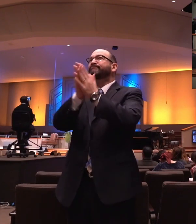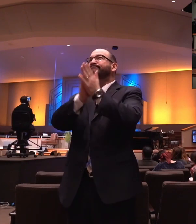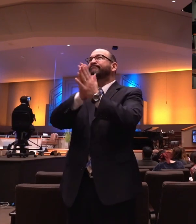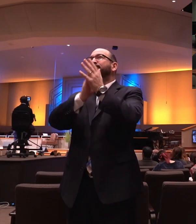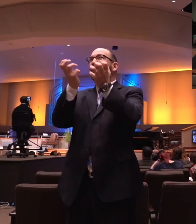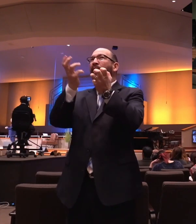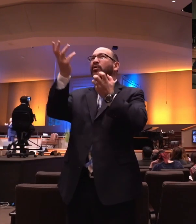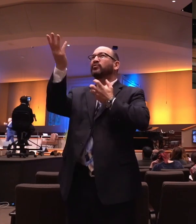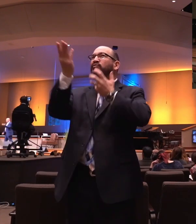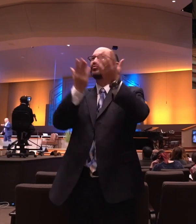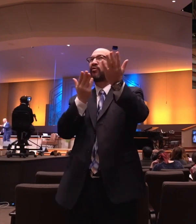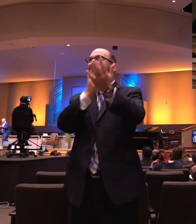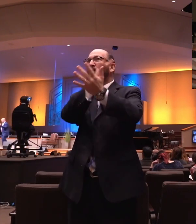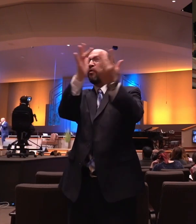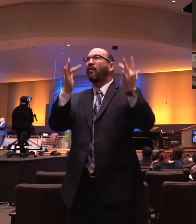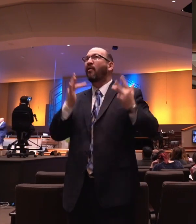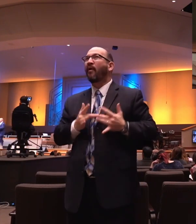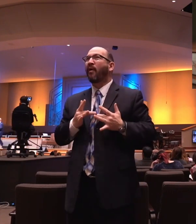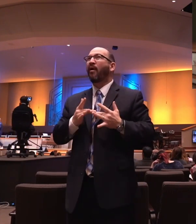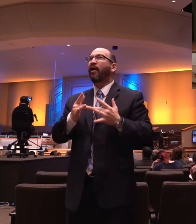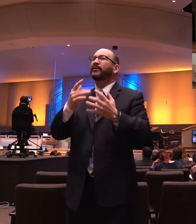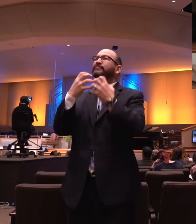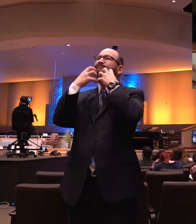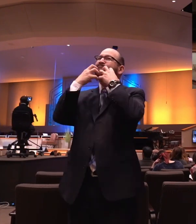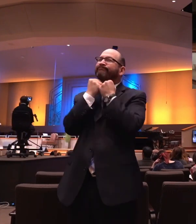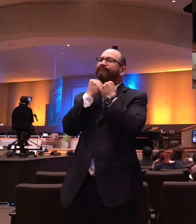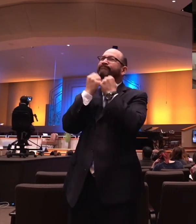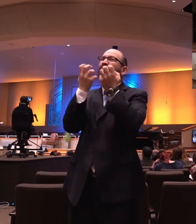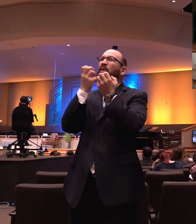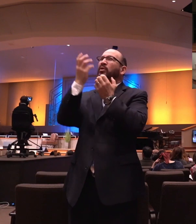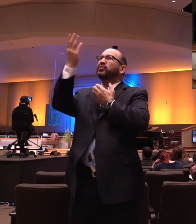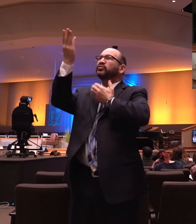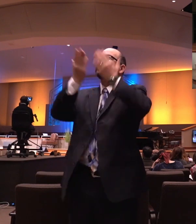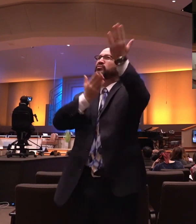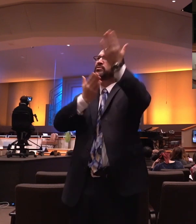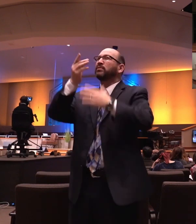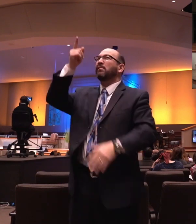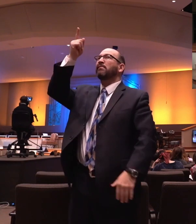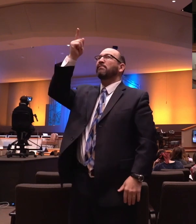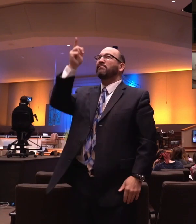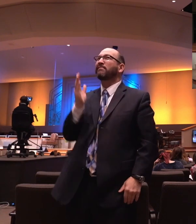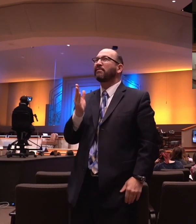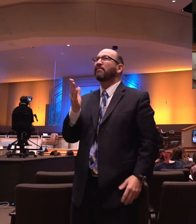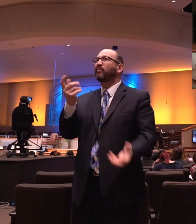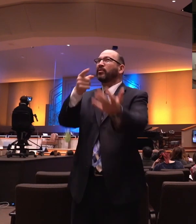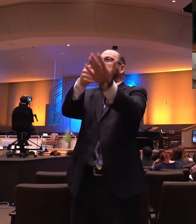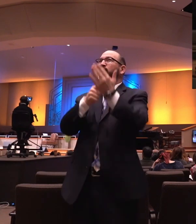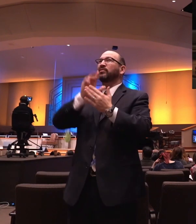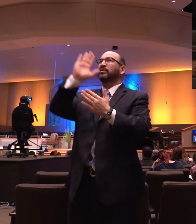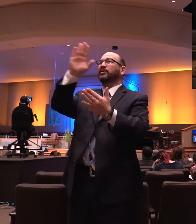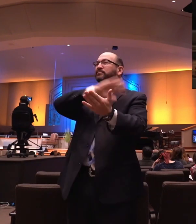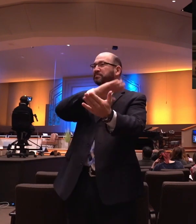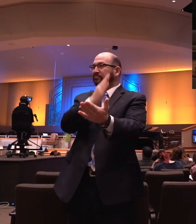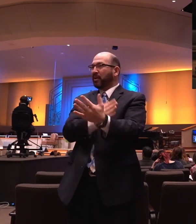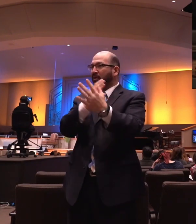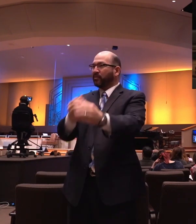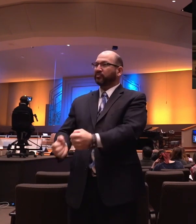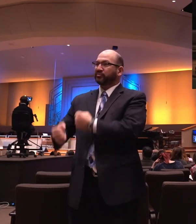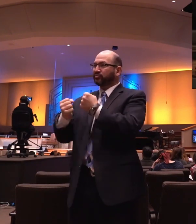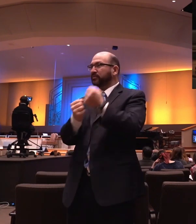is looking for somebody who's serious in order that he might show everybody that he's God.